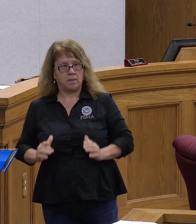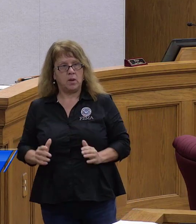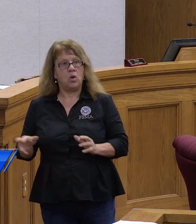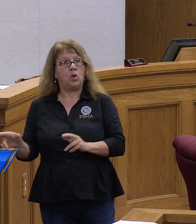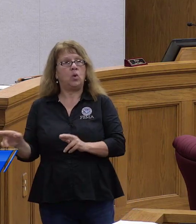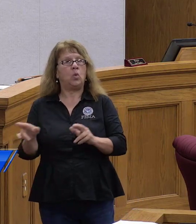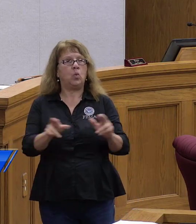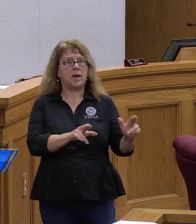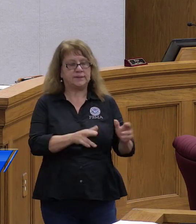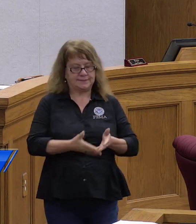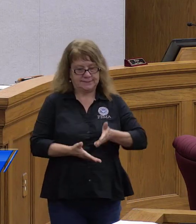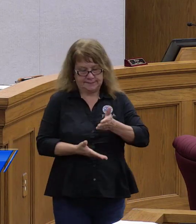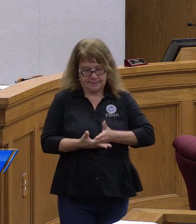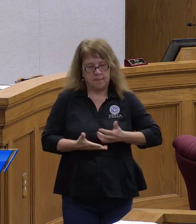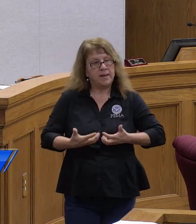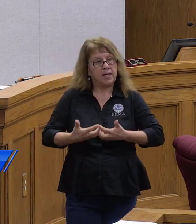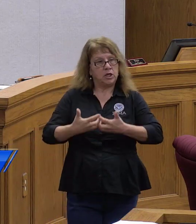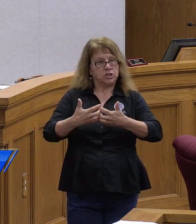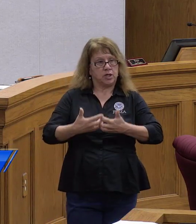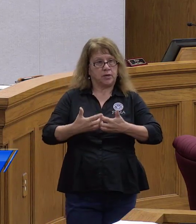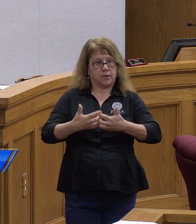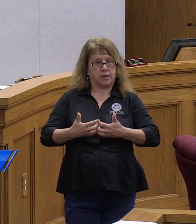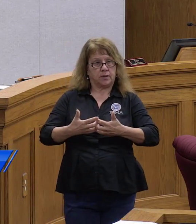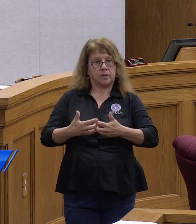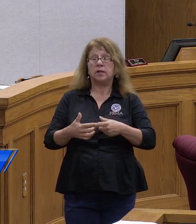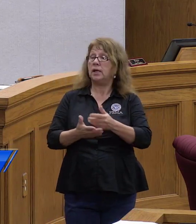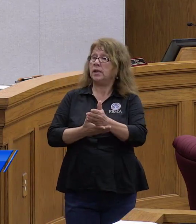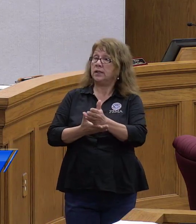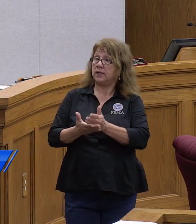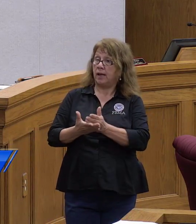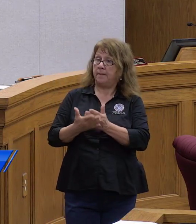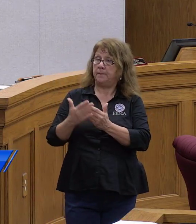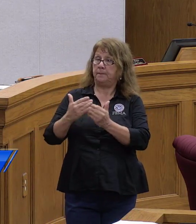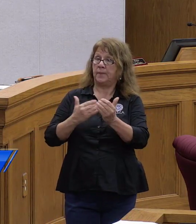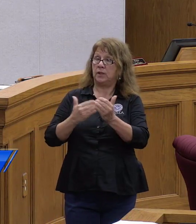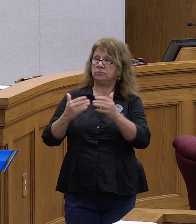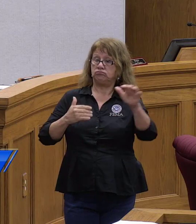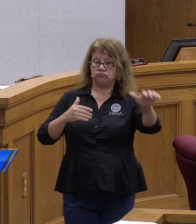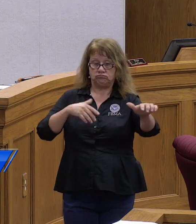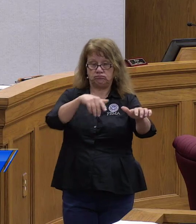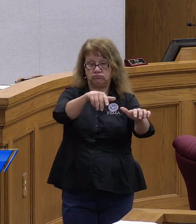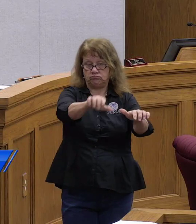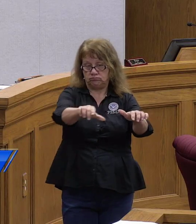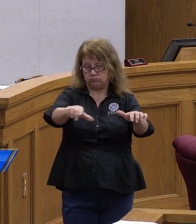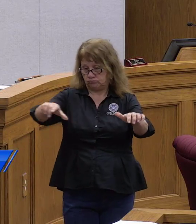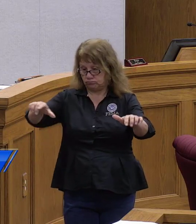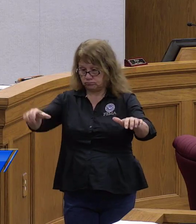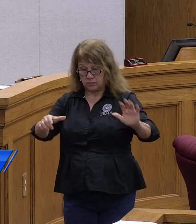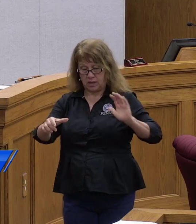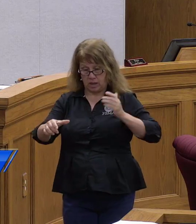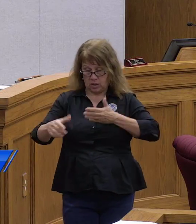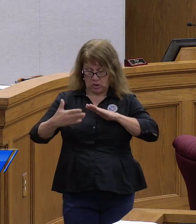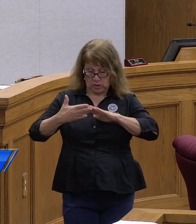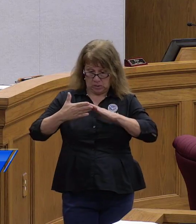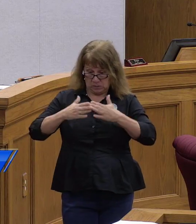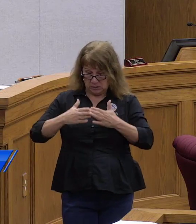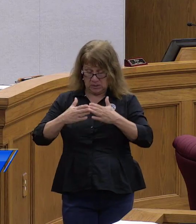to come off generator to do so. We do have some buildings, of course, in our community and homes that